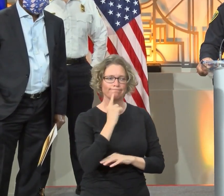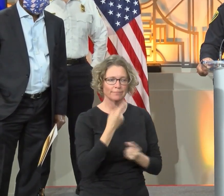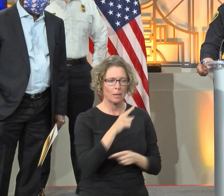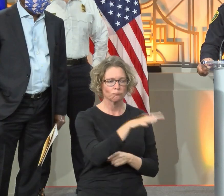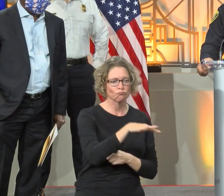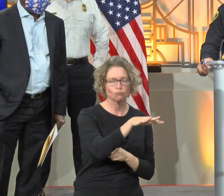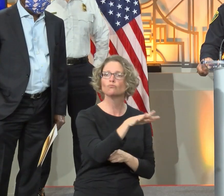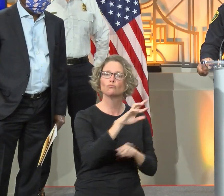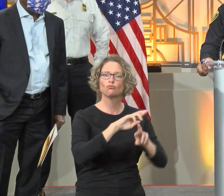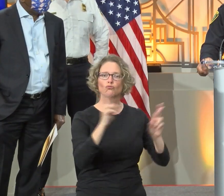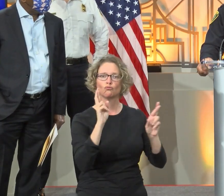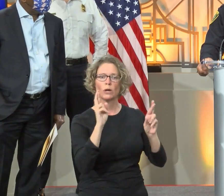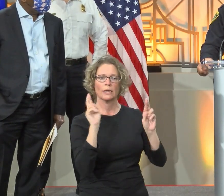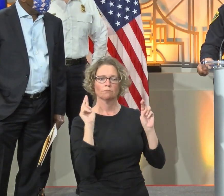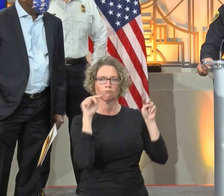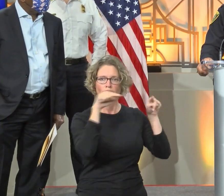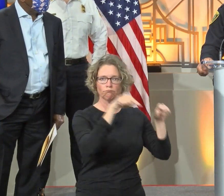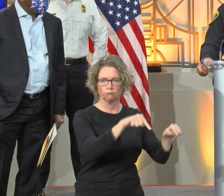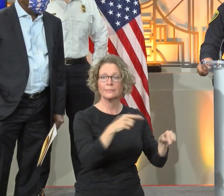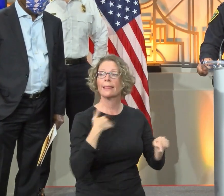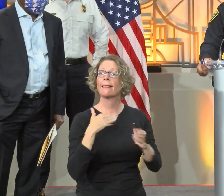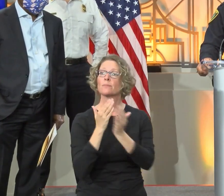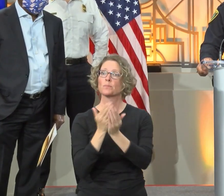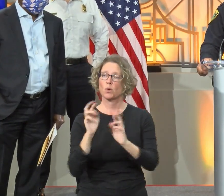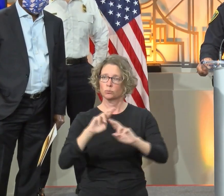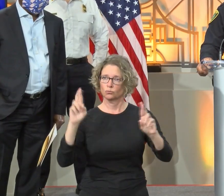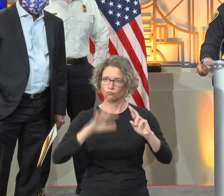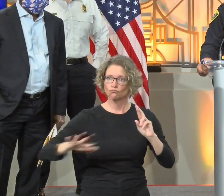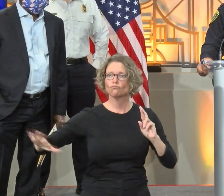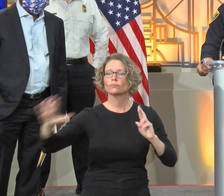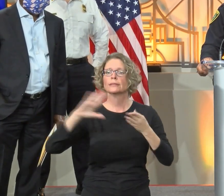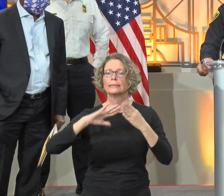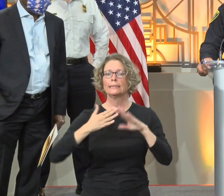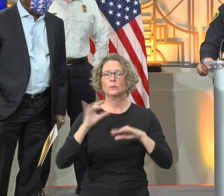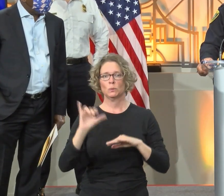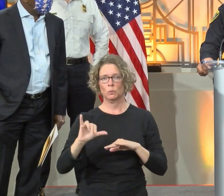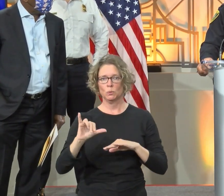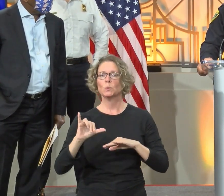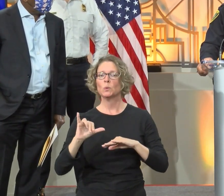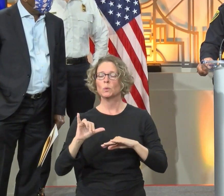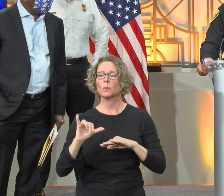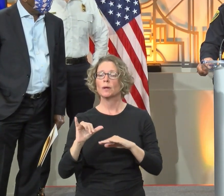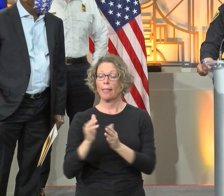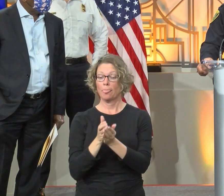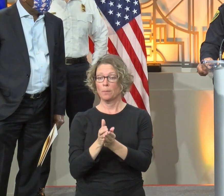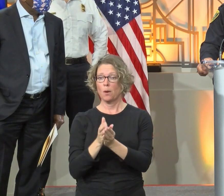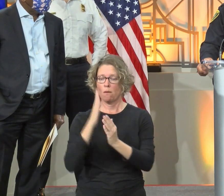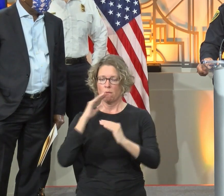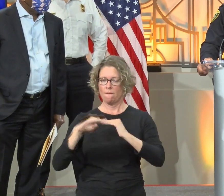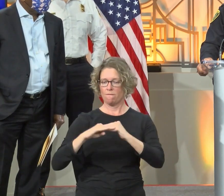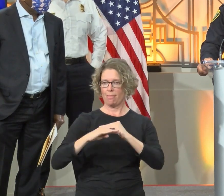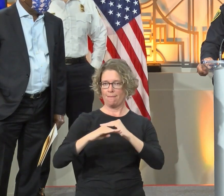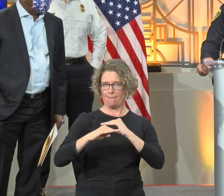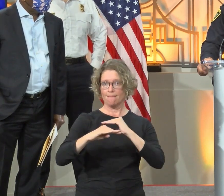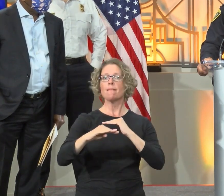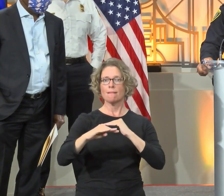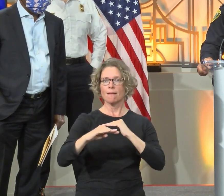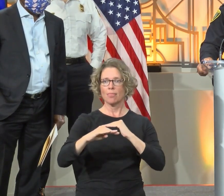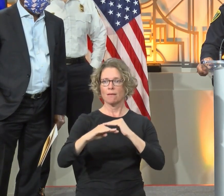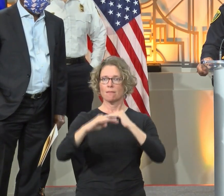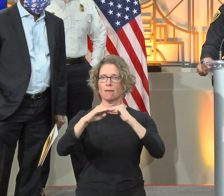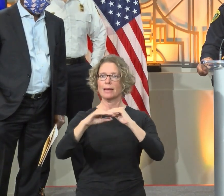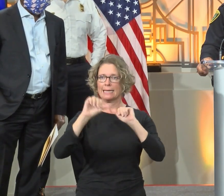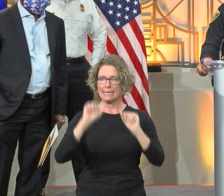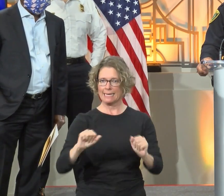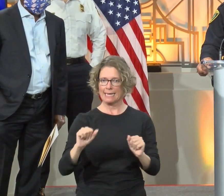have about 20 boats ready to deploy across the city, including our flat bottom boats in Houston, on Lake Houston, that will be out there for